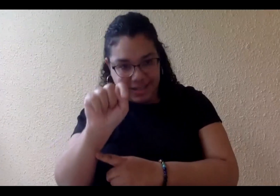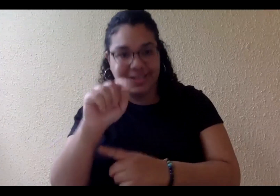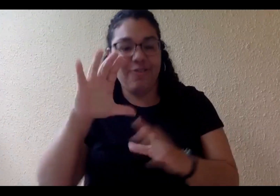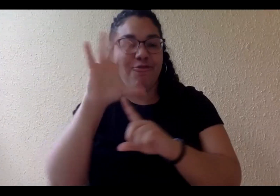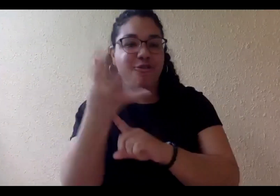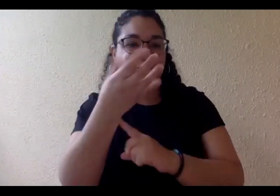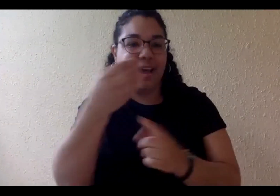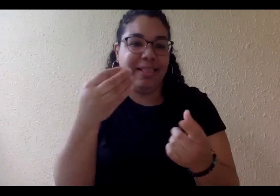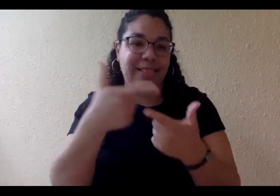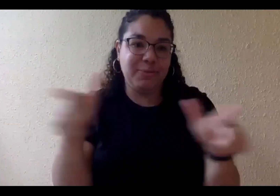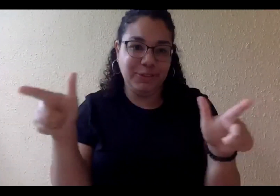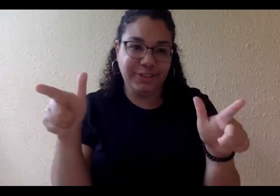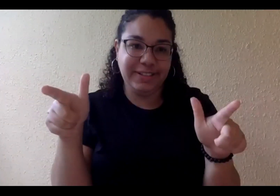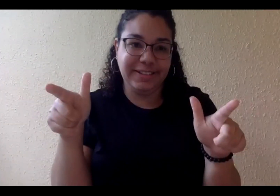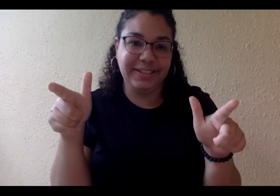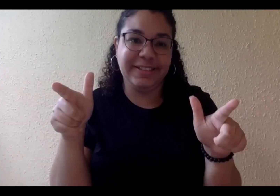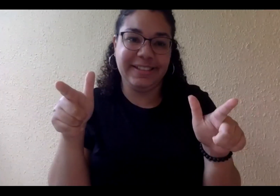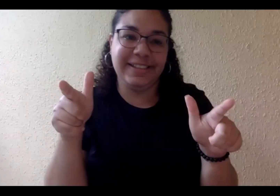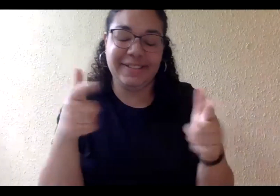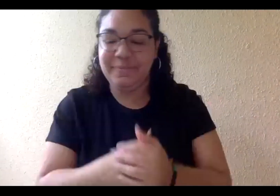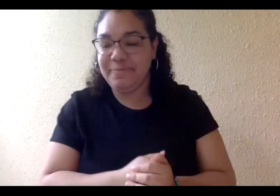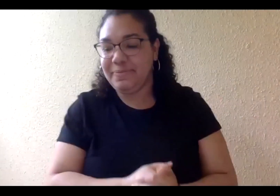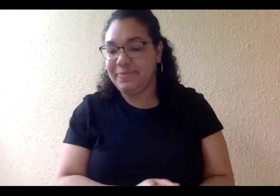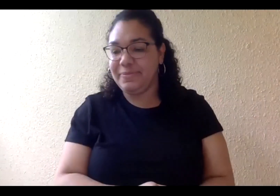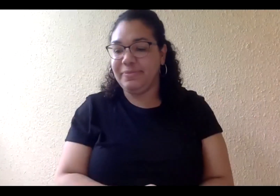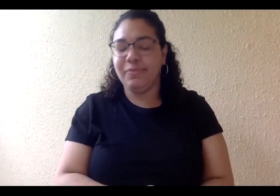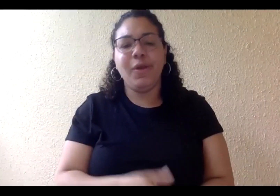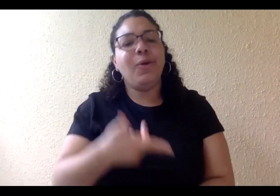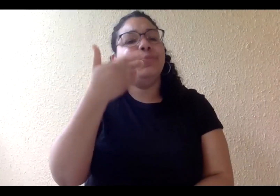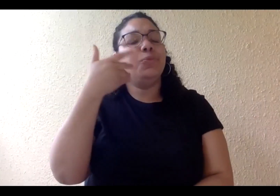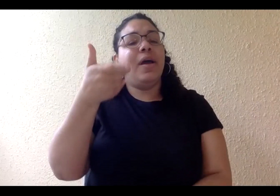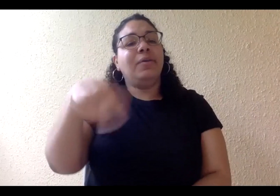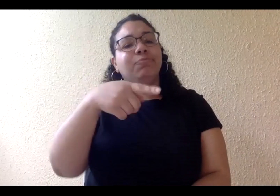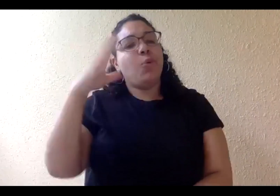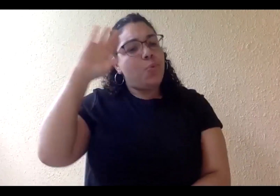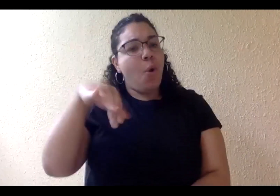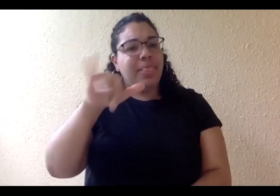and vibrant culture and language.